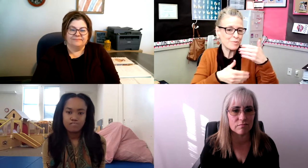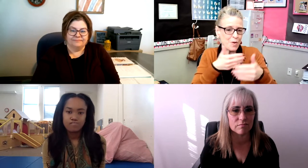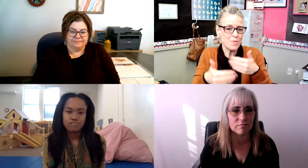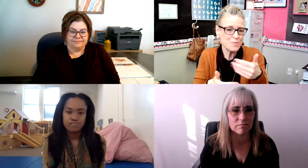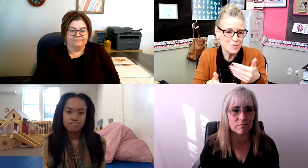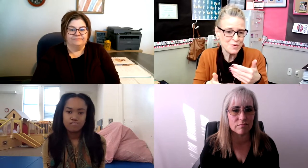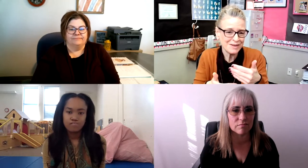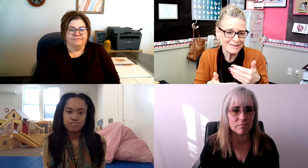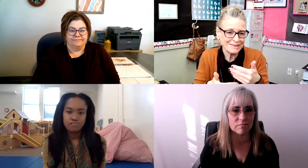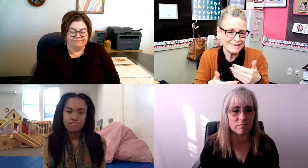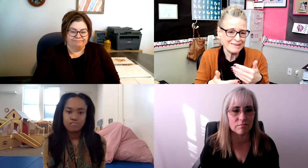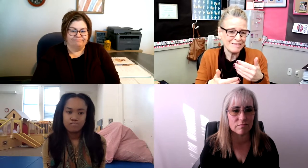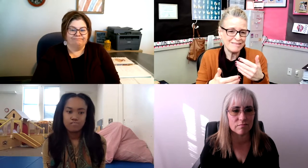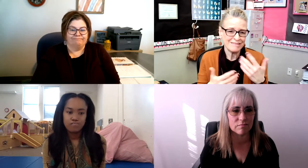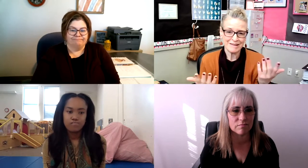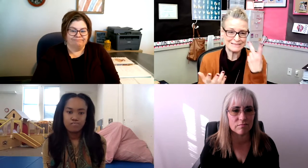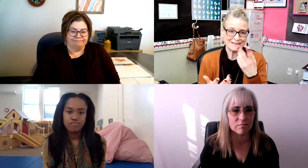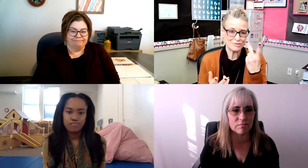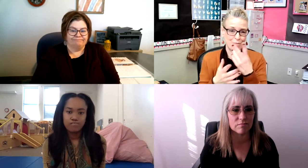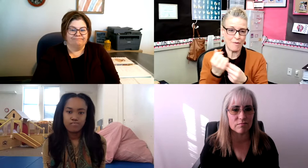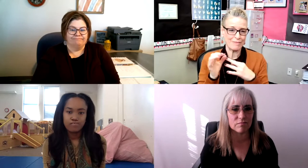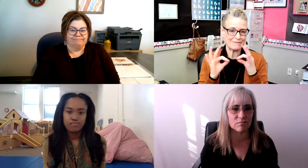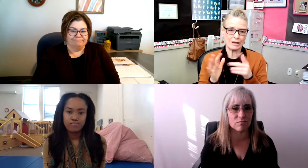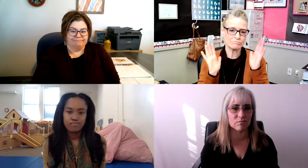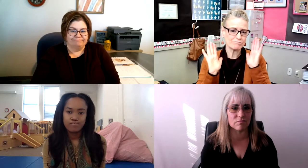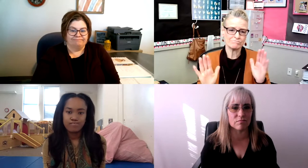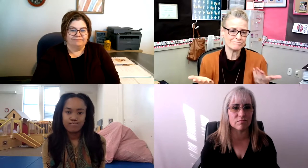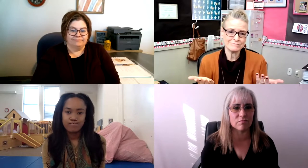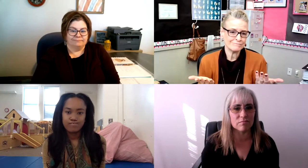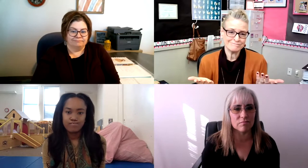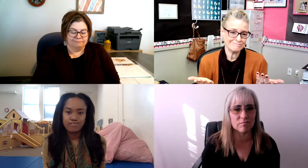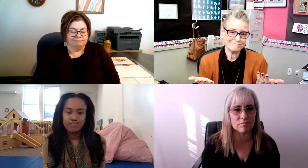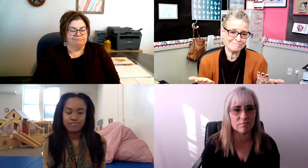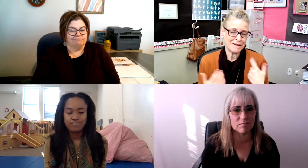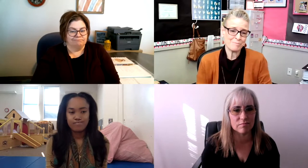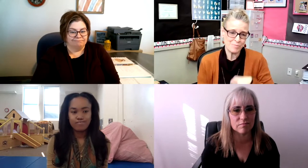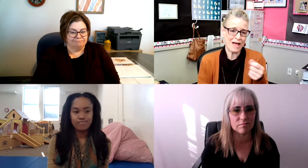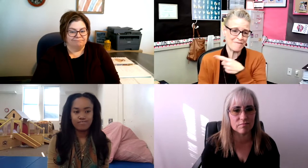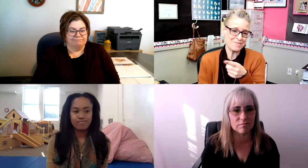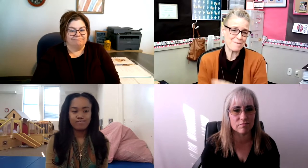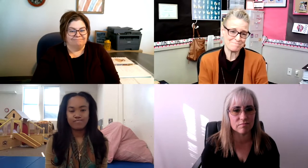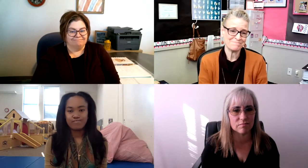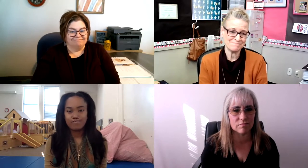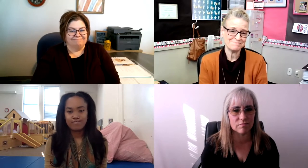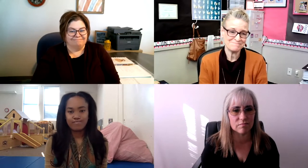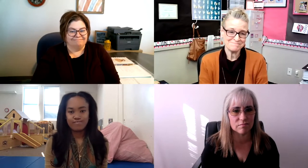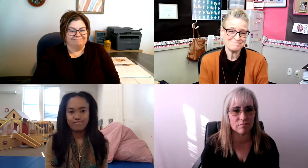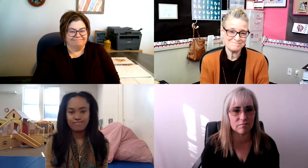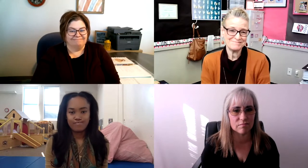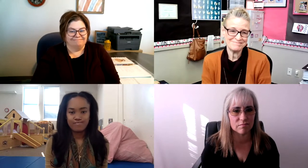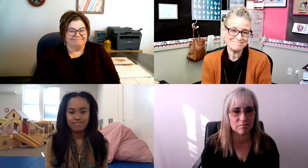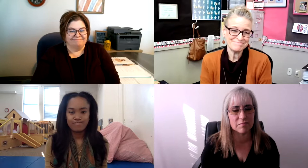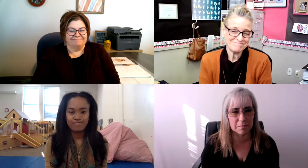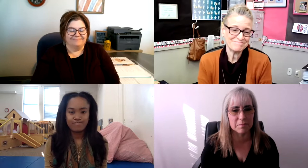easier and easier as time went on. So I see those, both of those families are really doing great, and I'm so proud of